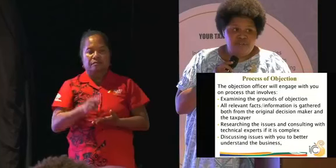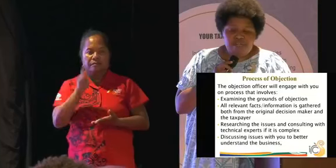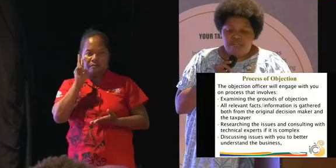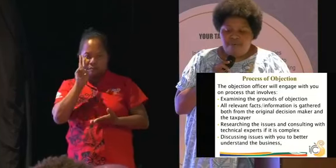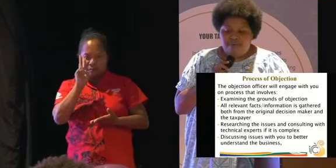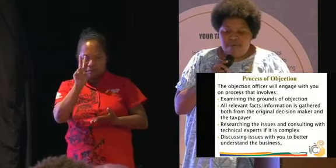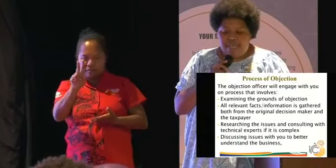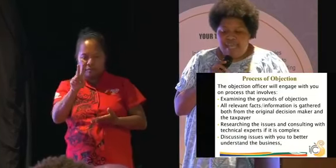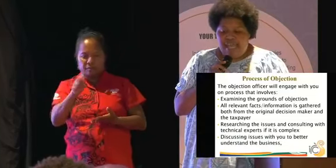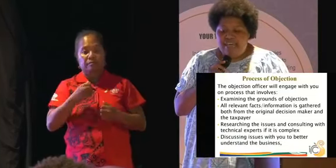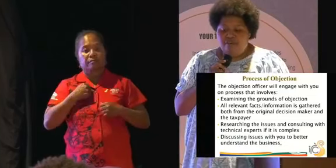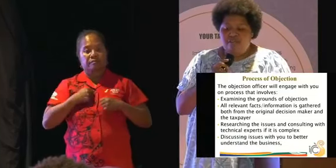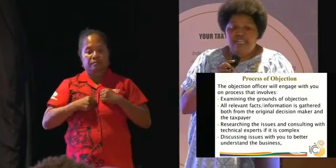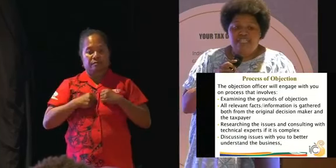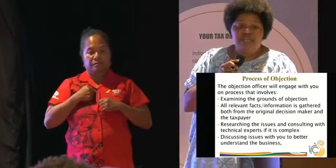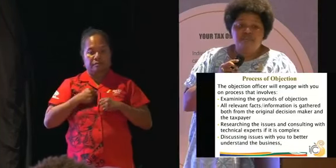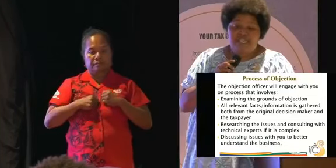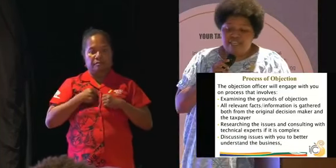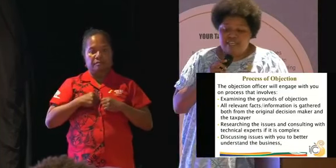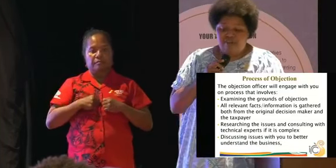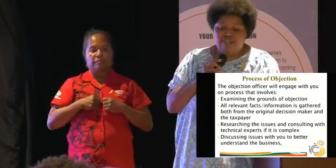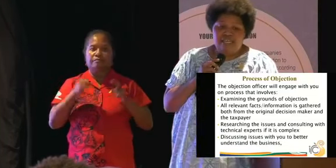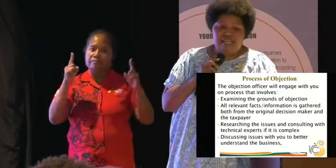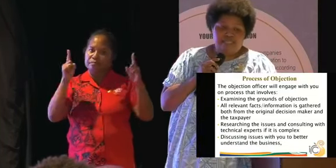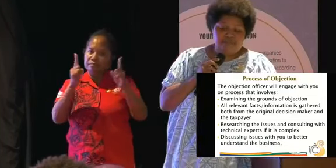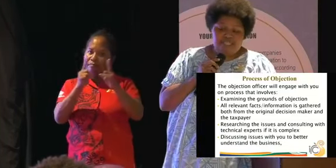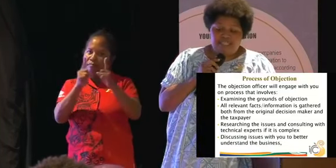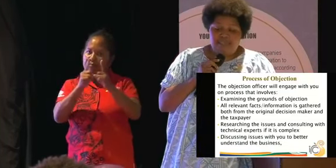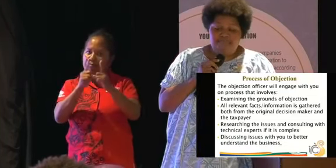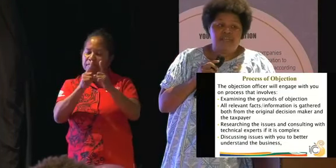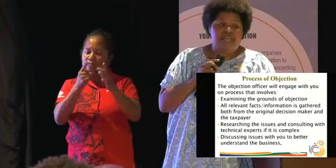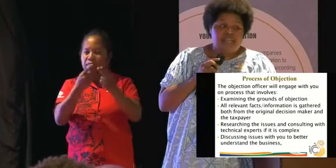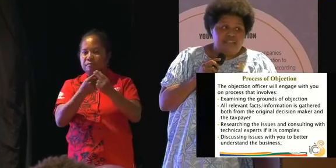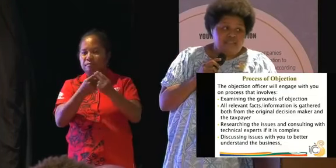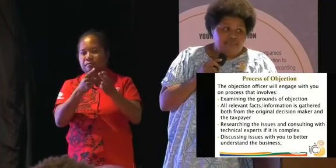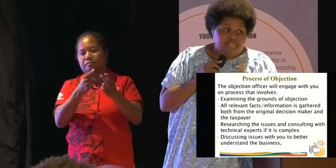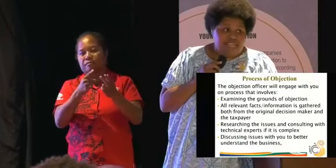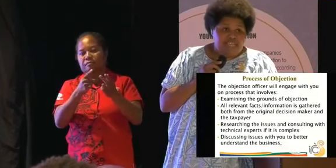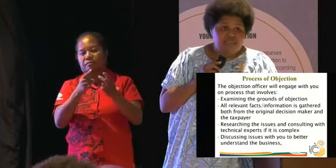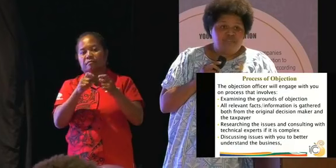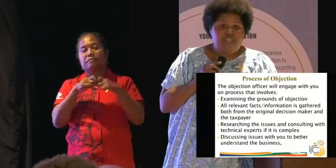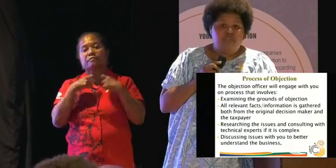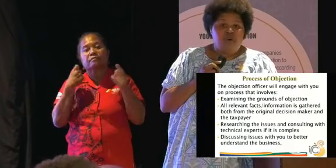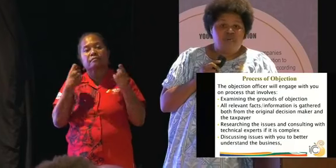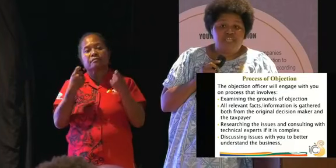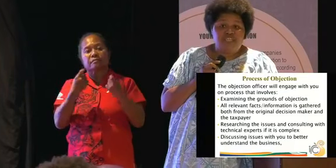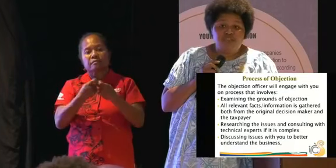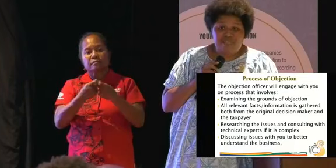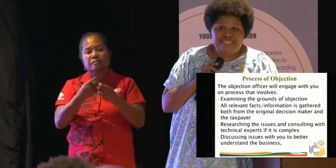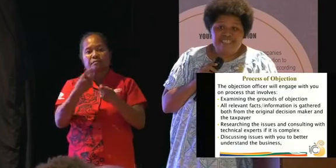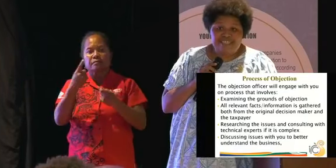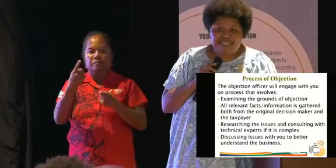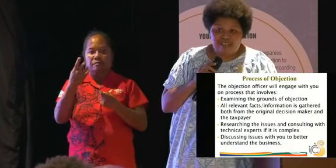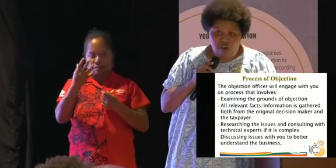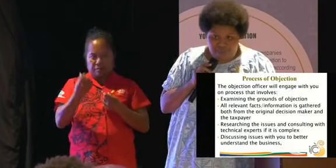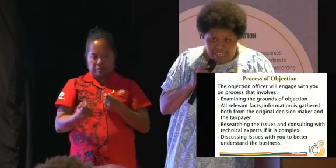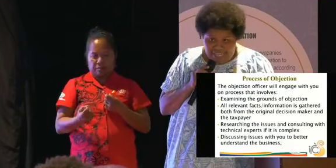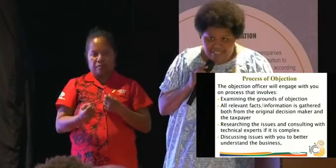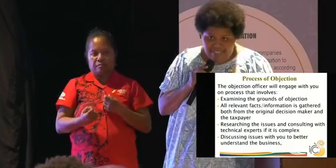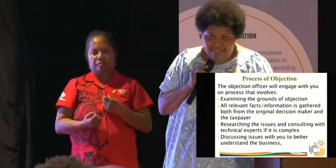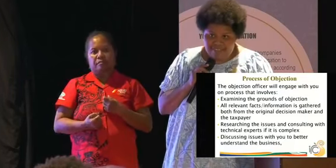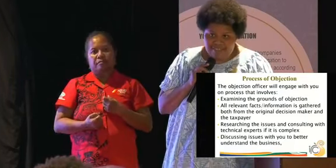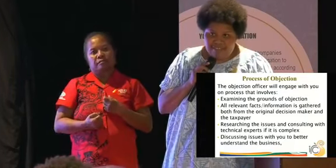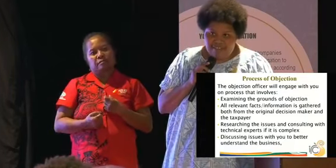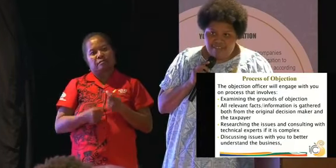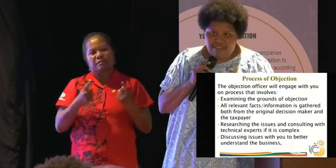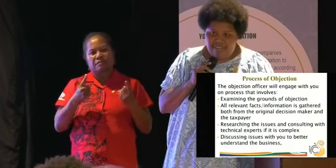issue and consulting with technical experts if the issue that you are objecting to is